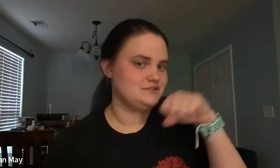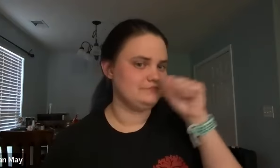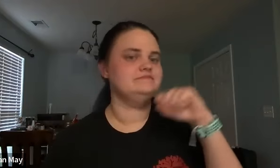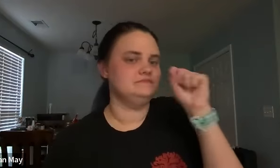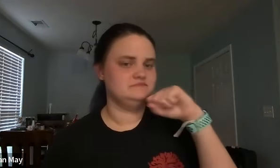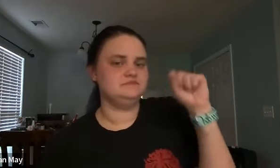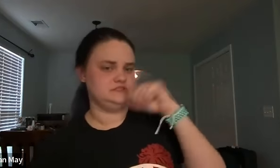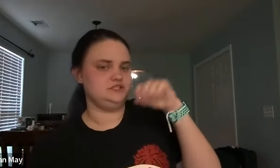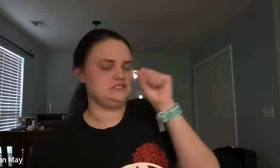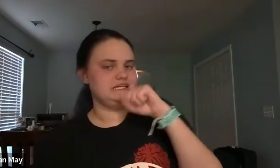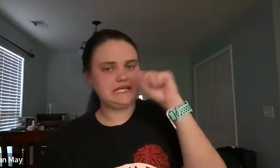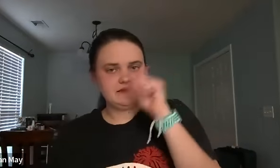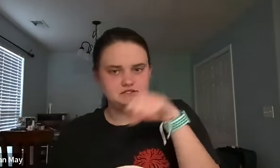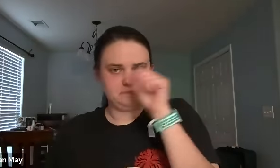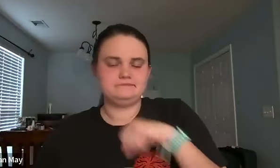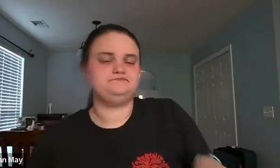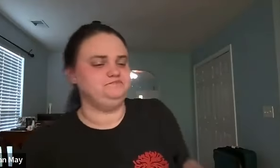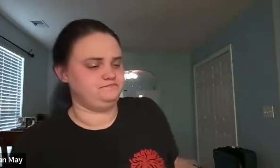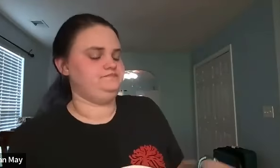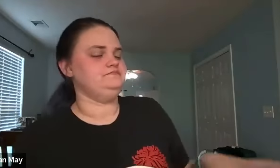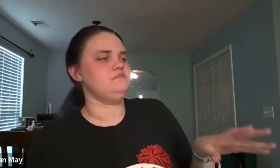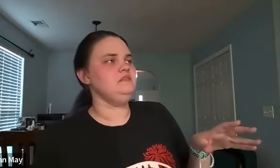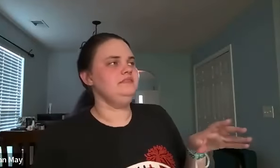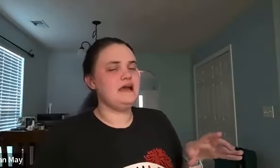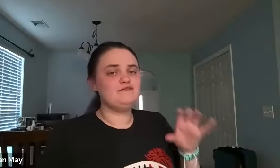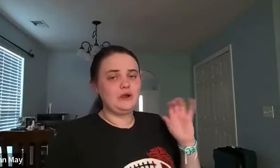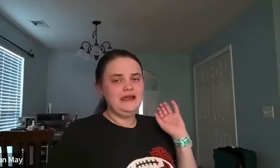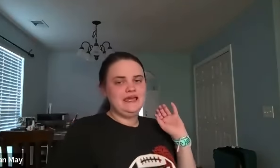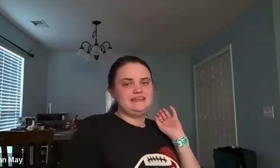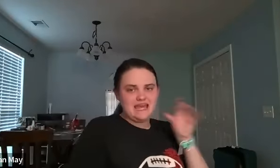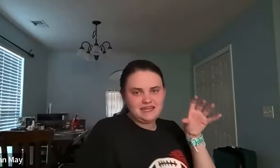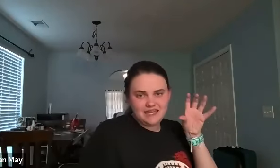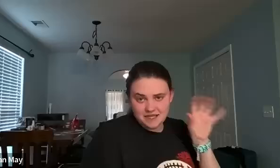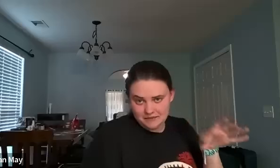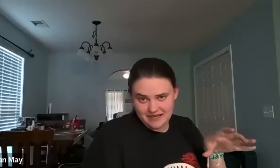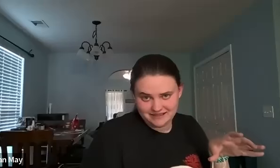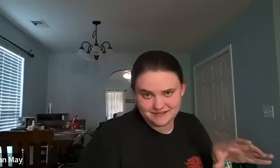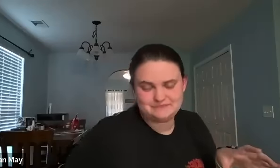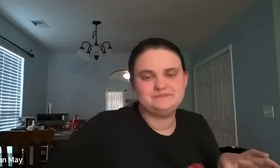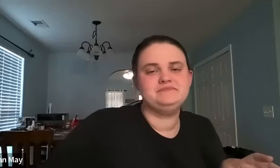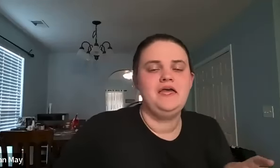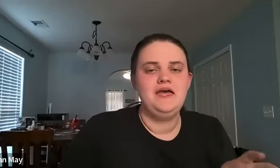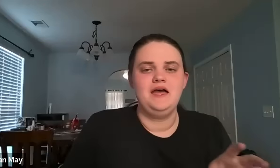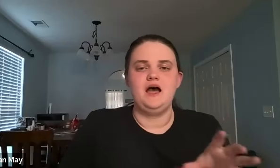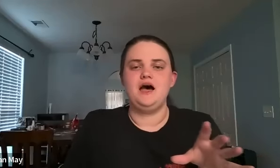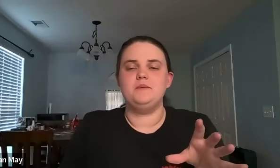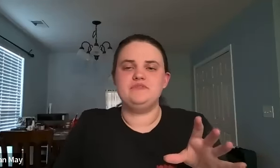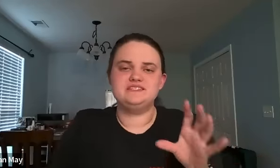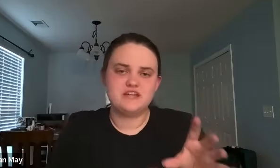cream. So you're just licking ice cream. Now for cake and cupcakes. This is another